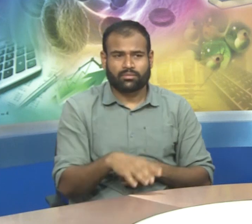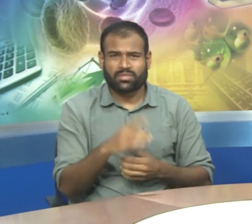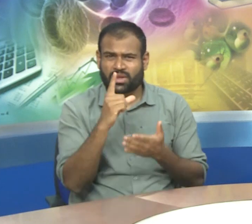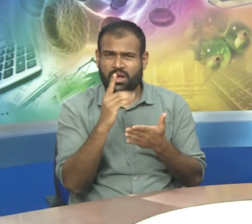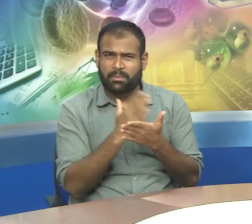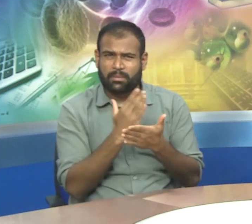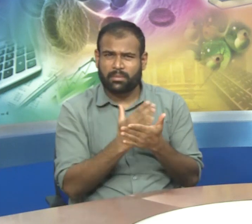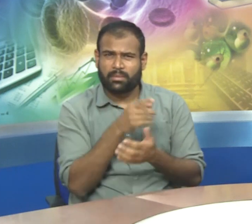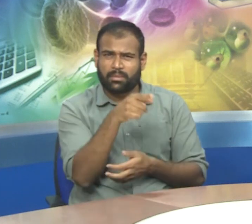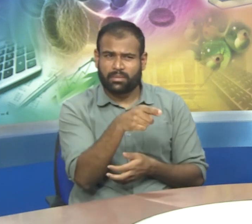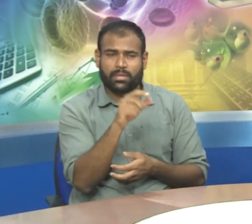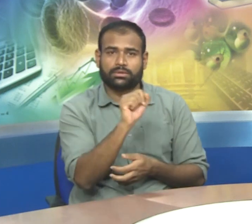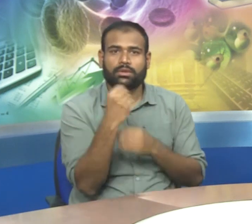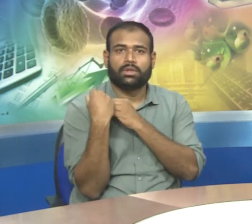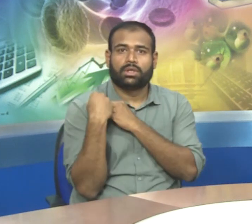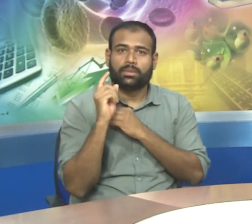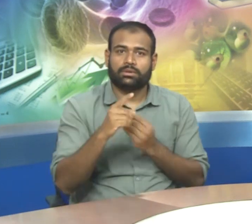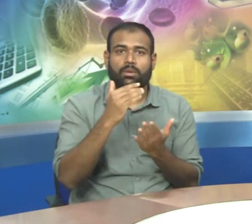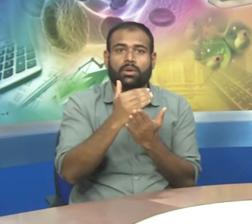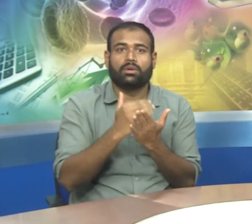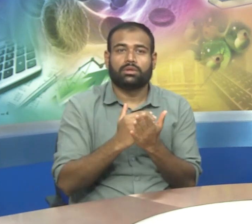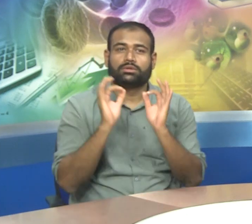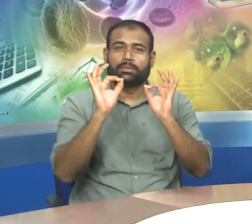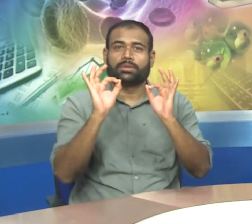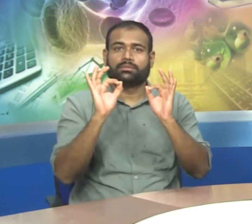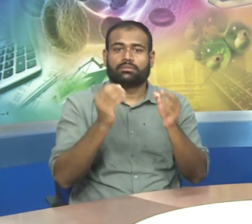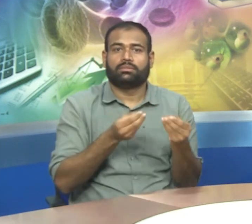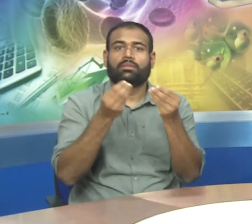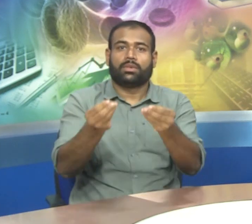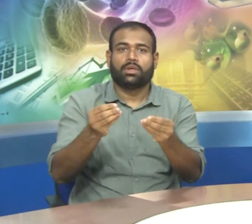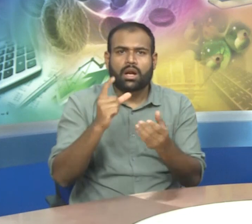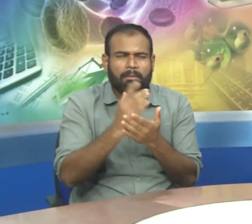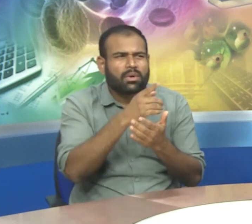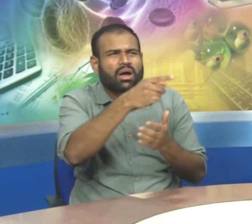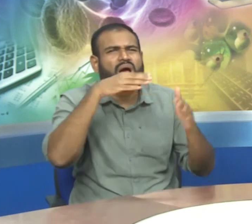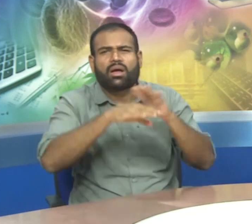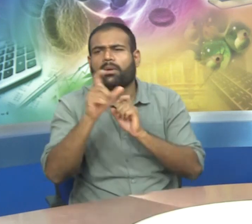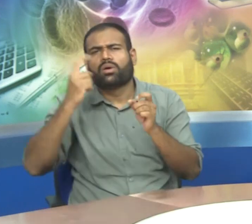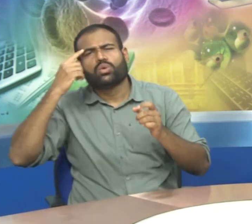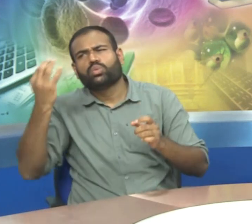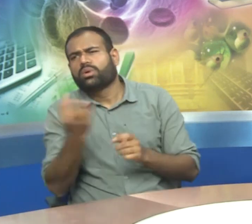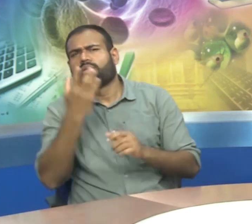The 7th essential service, it is library orientation for users.